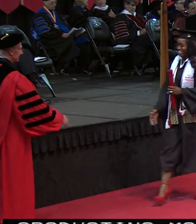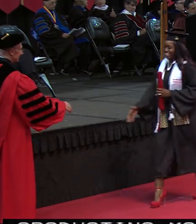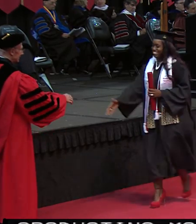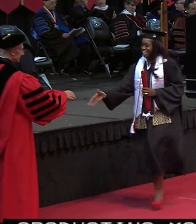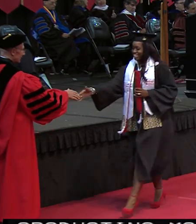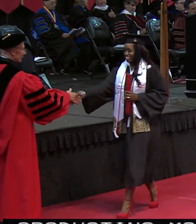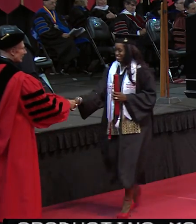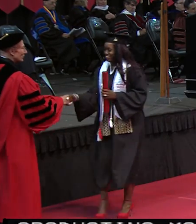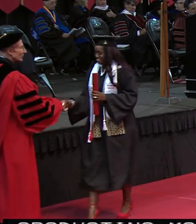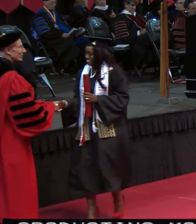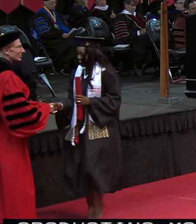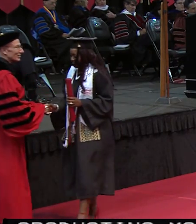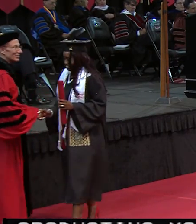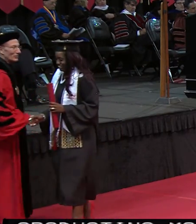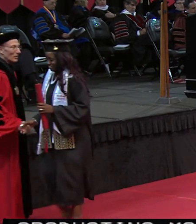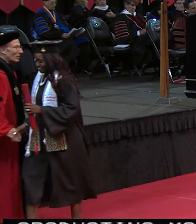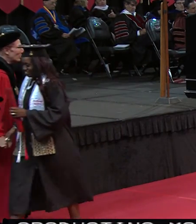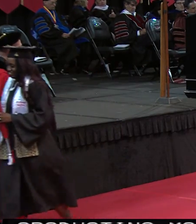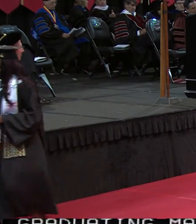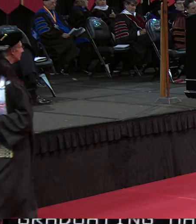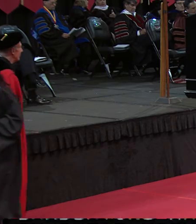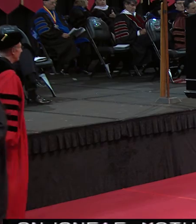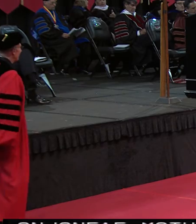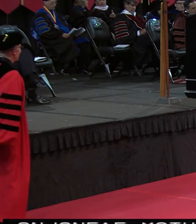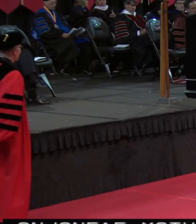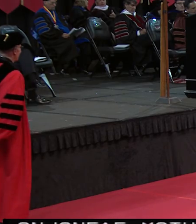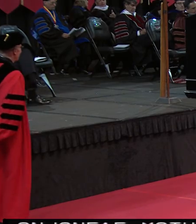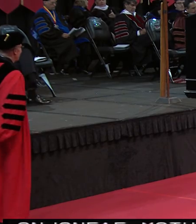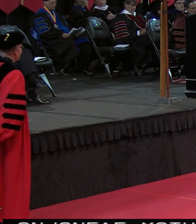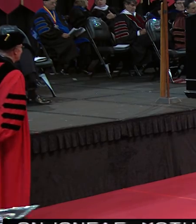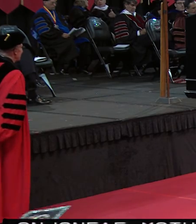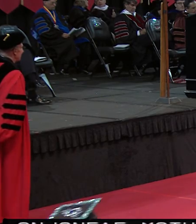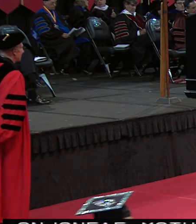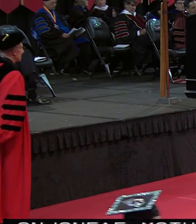Summa cum laude, Serena Claire Morrow.